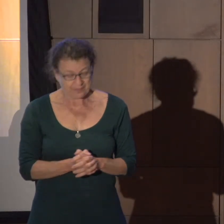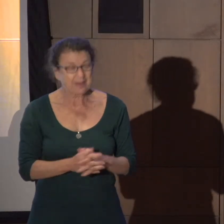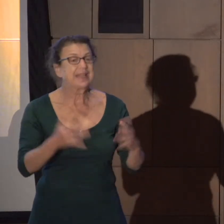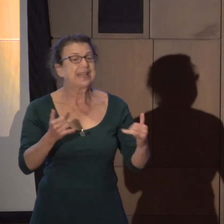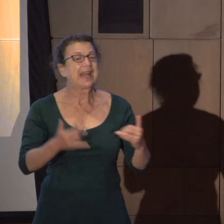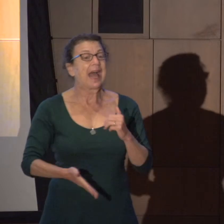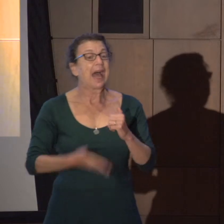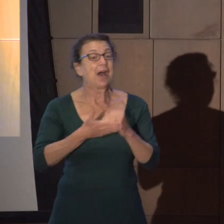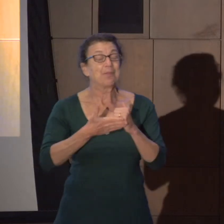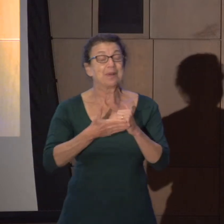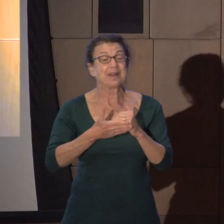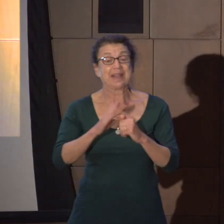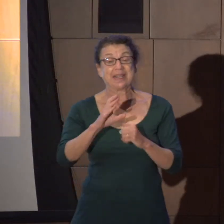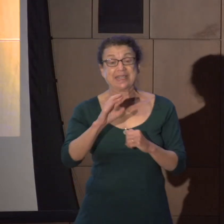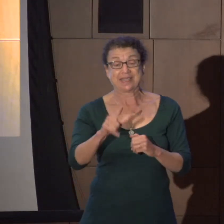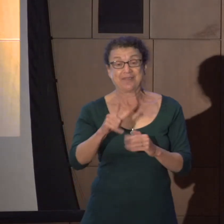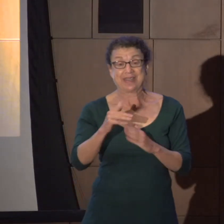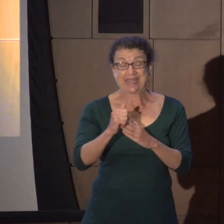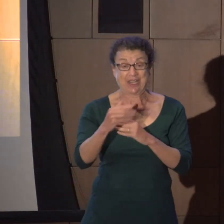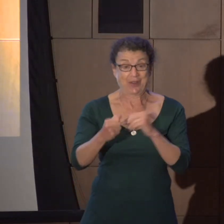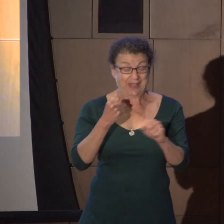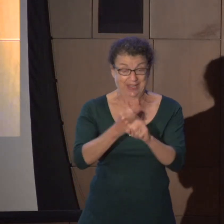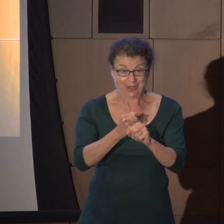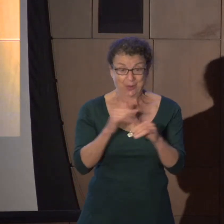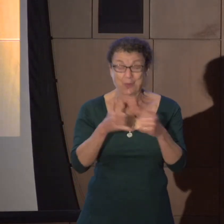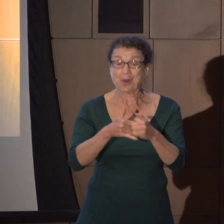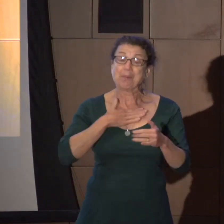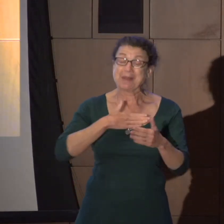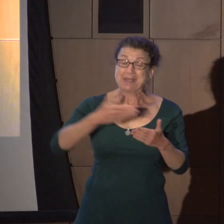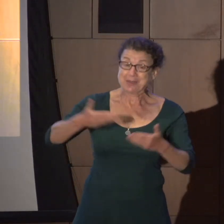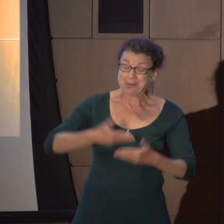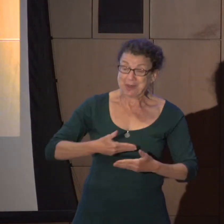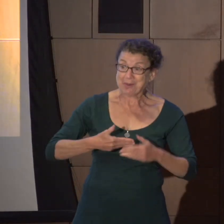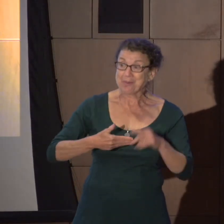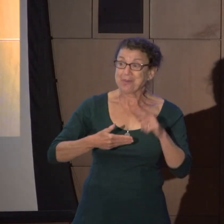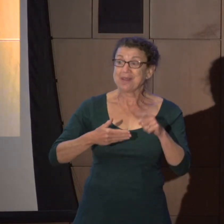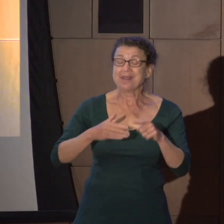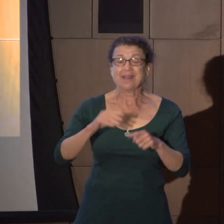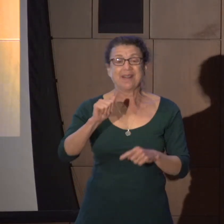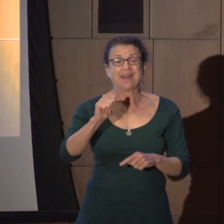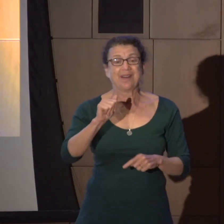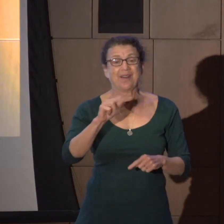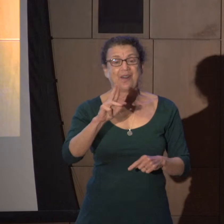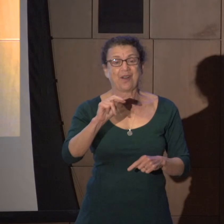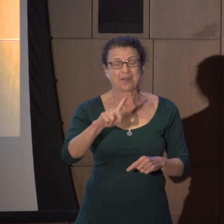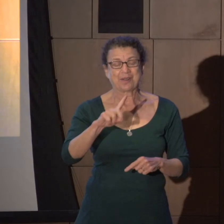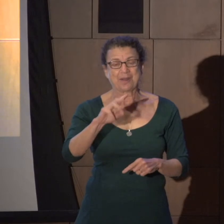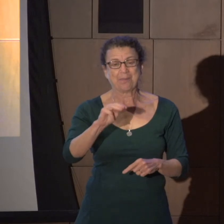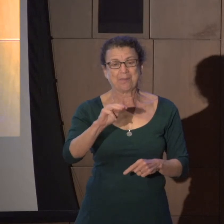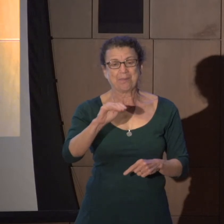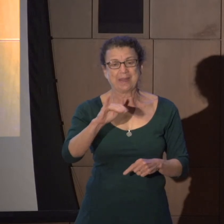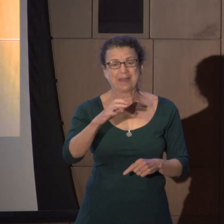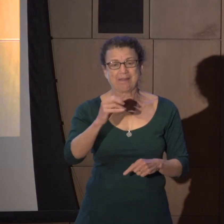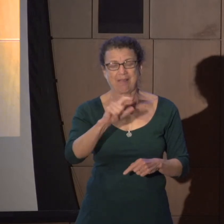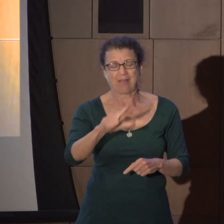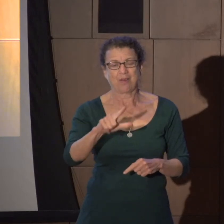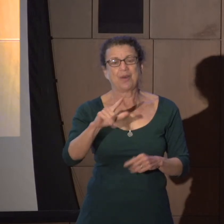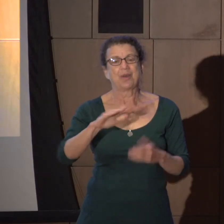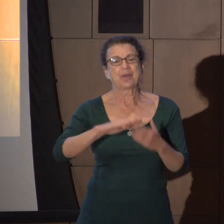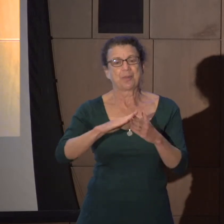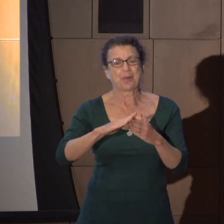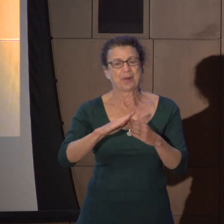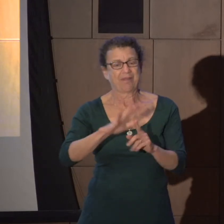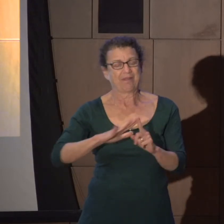Now, to help present the Civic Leader of the Year Award, please welcome to the stage Arnold Mykolo, a community environmental